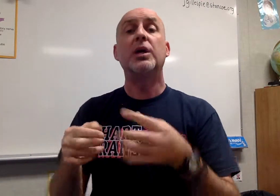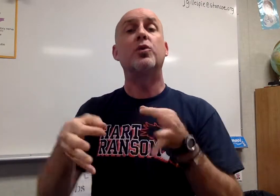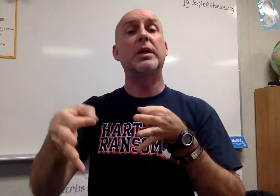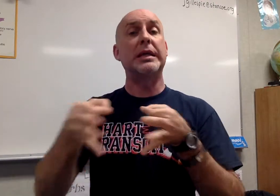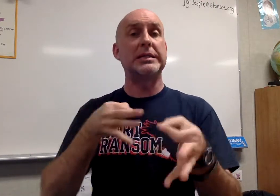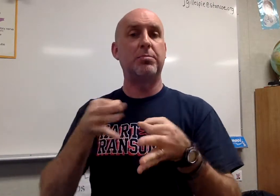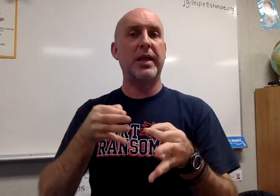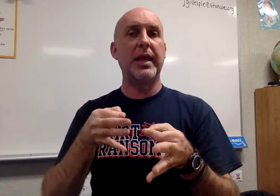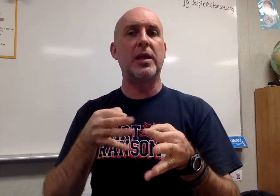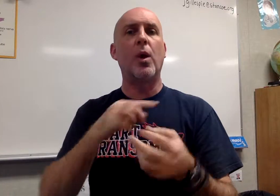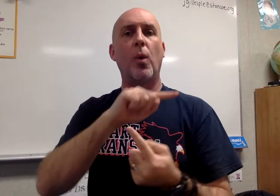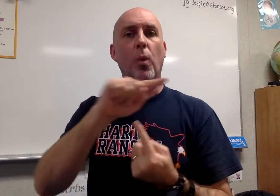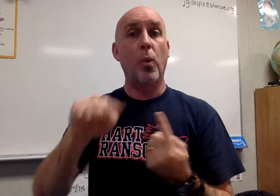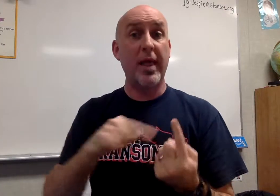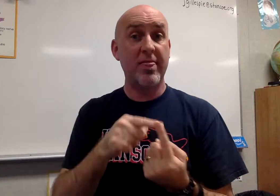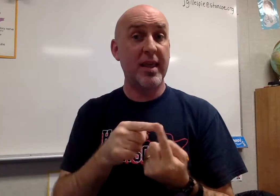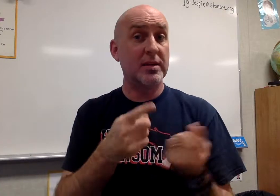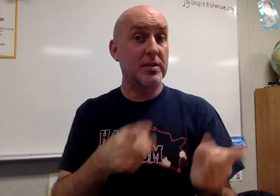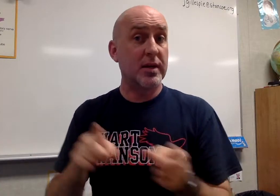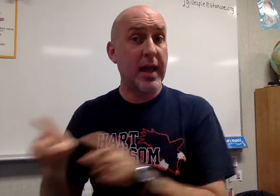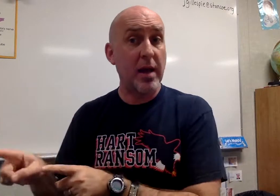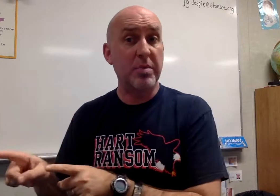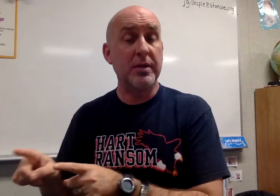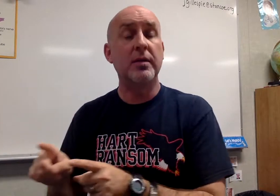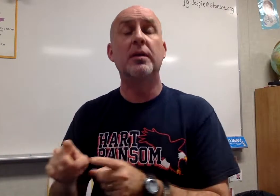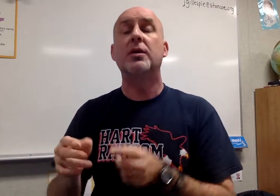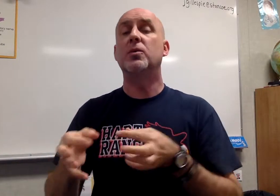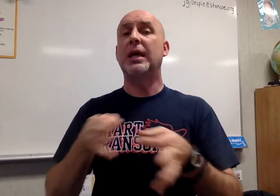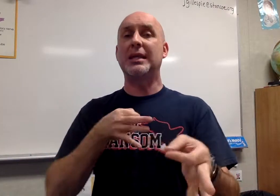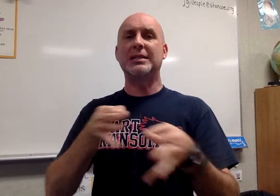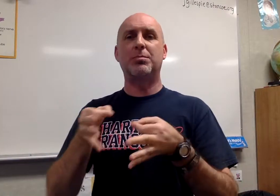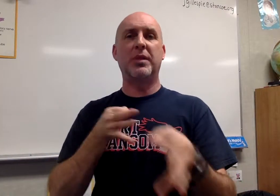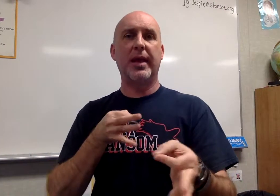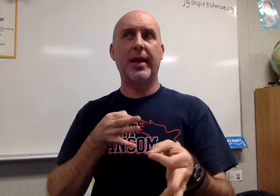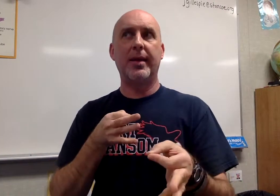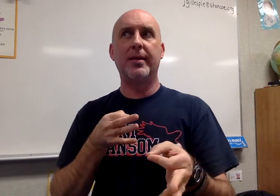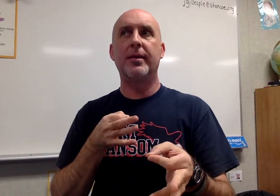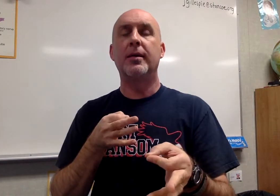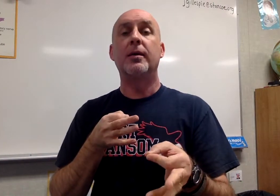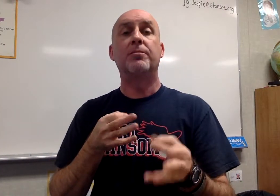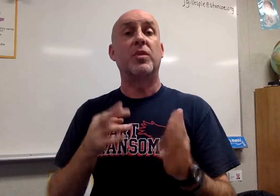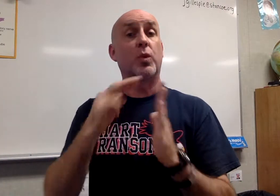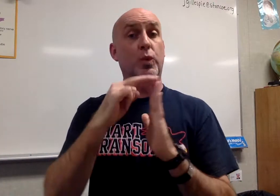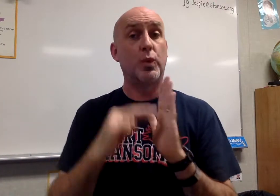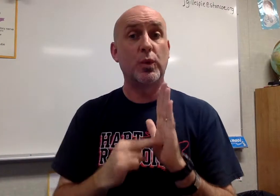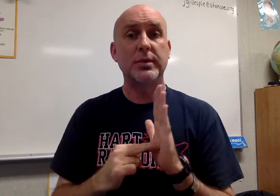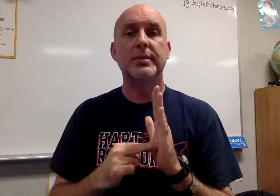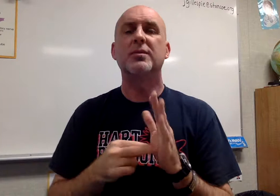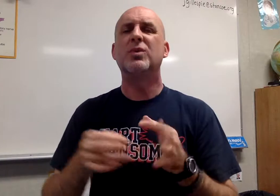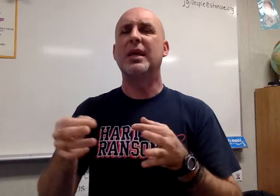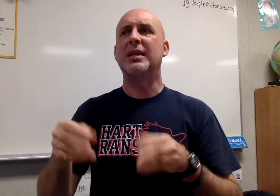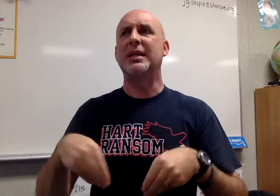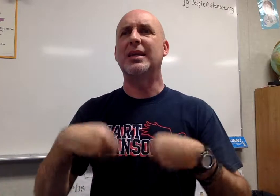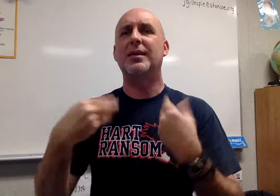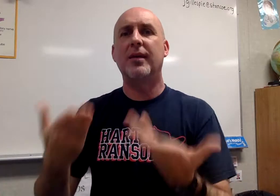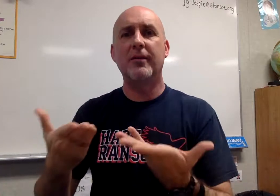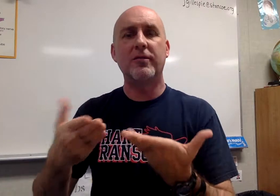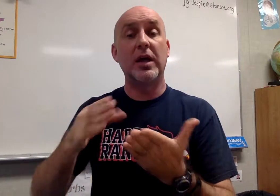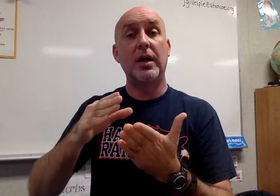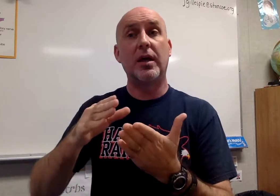can explain when things are going to happen. You can explain the rules. You can give,